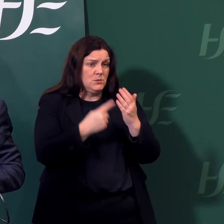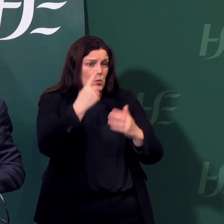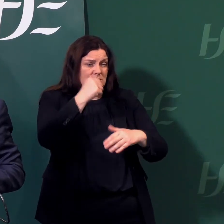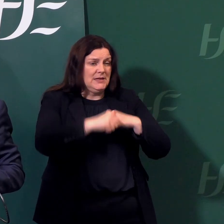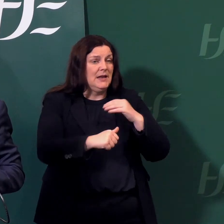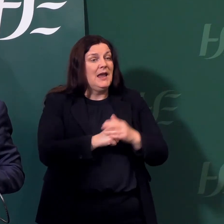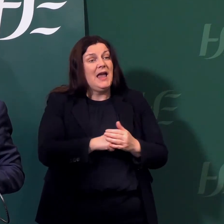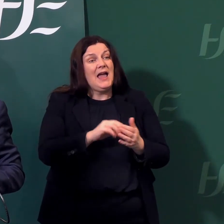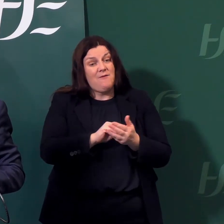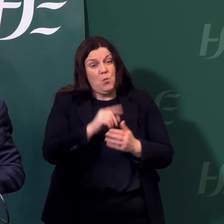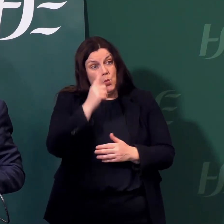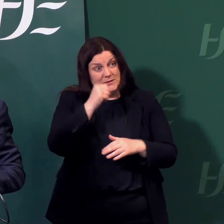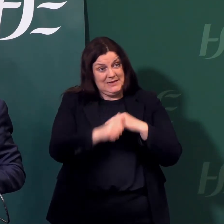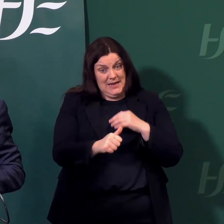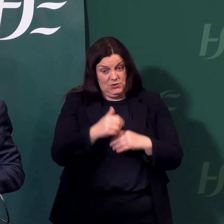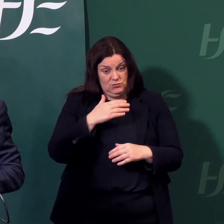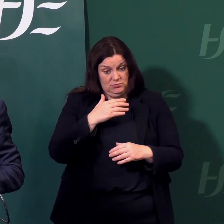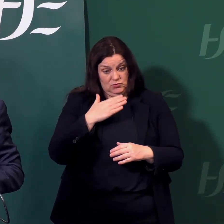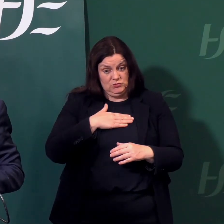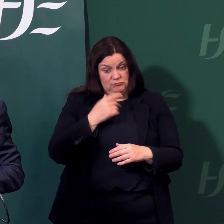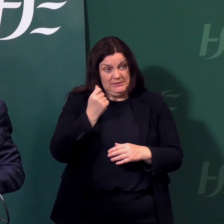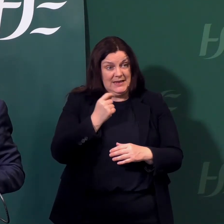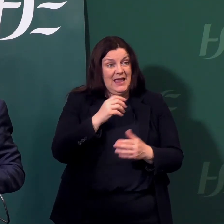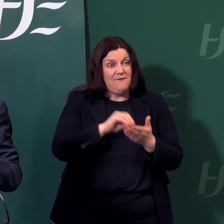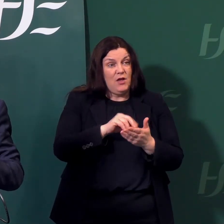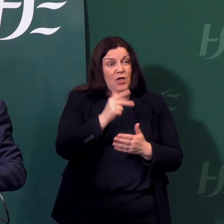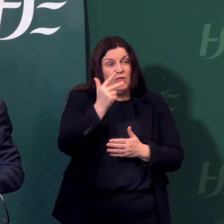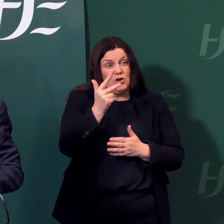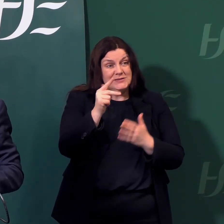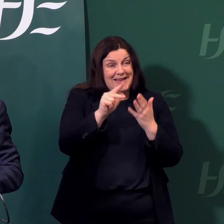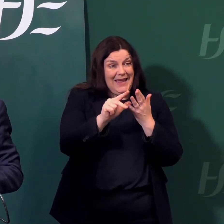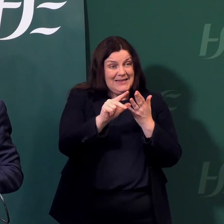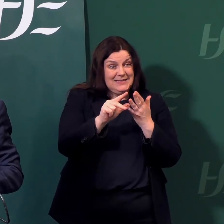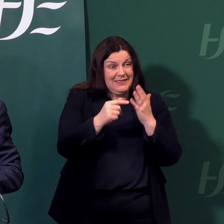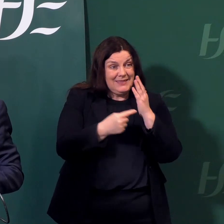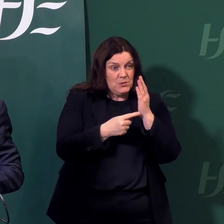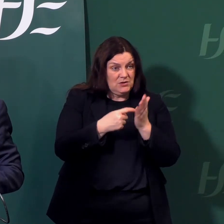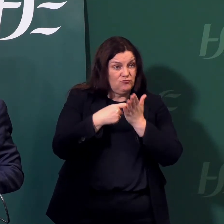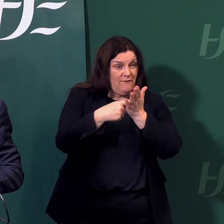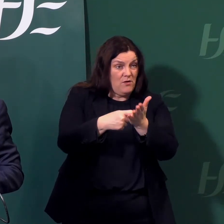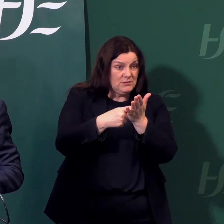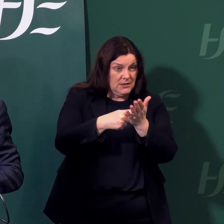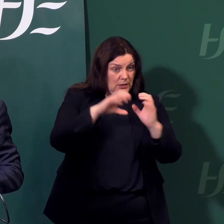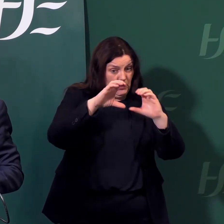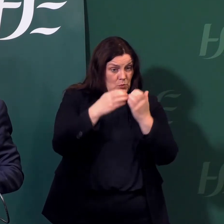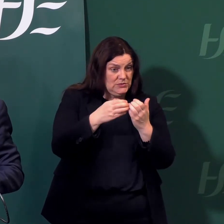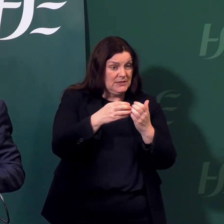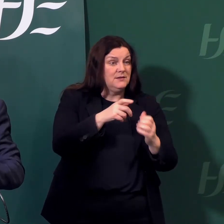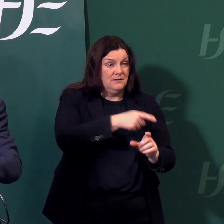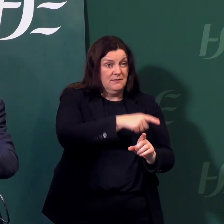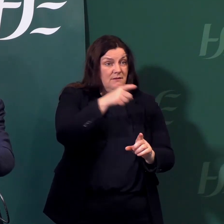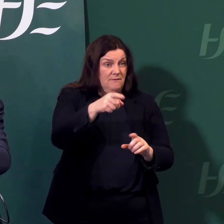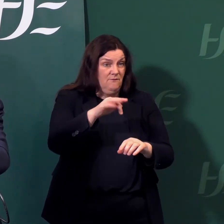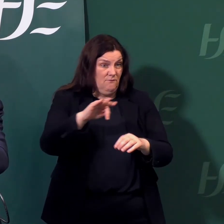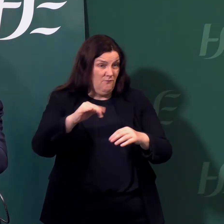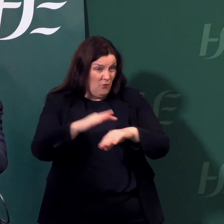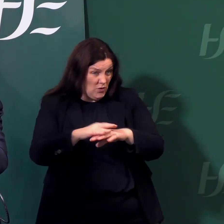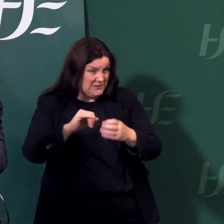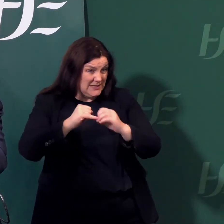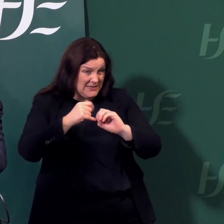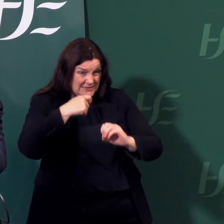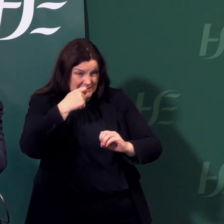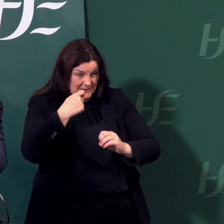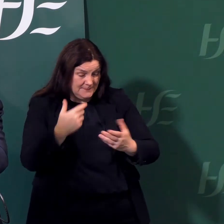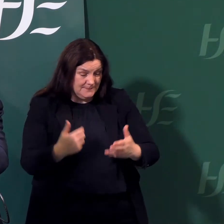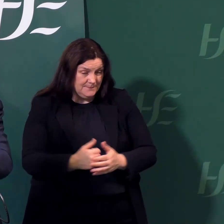over 38,000 referrals, our community referrals coming overall,